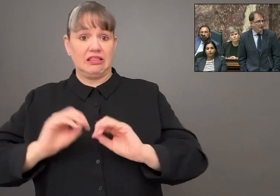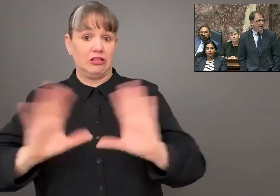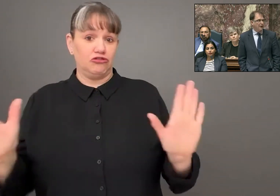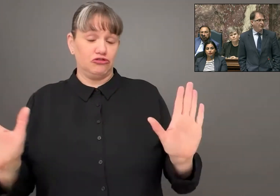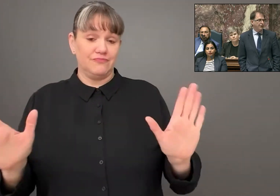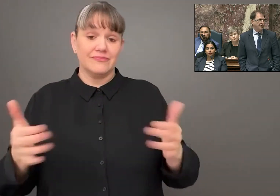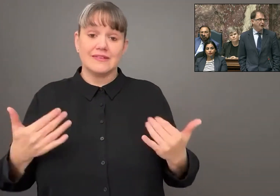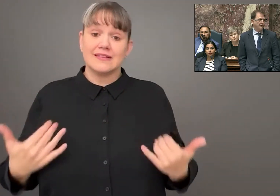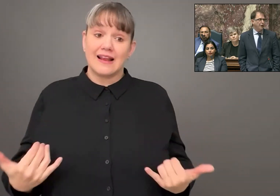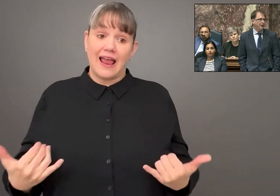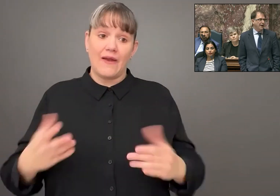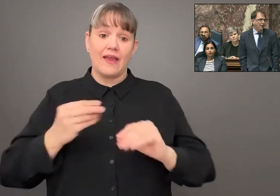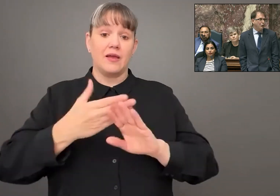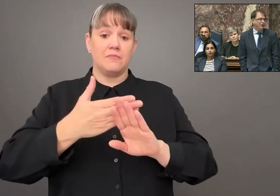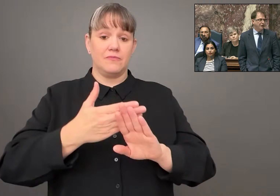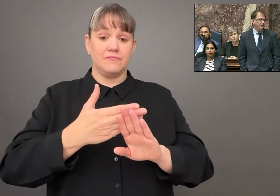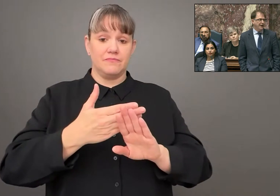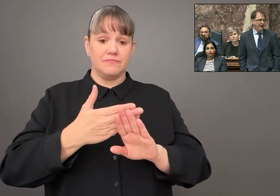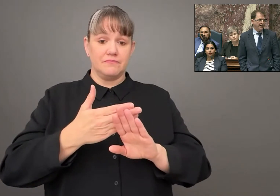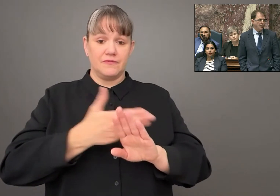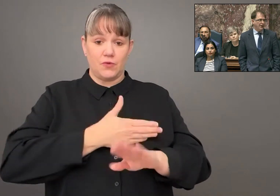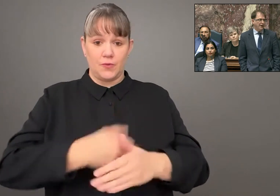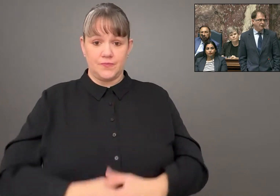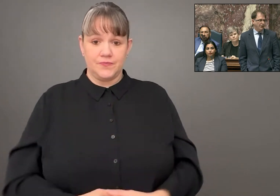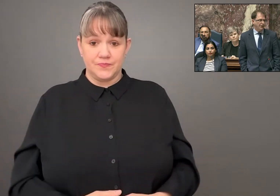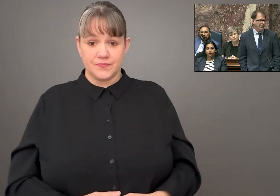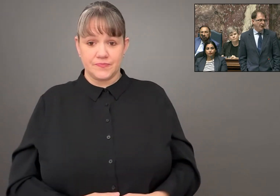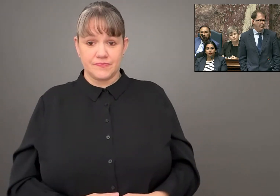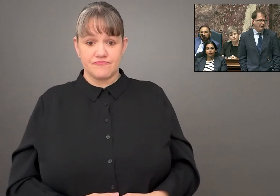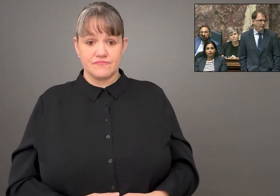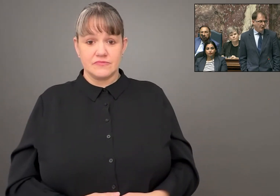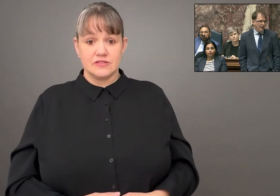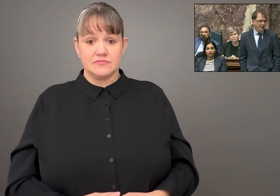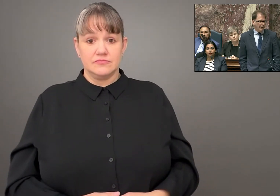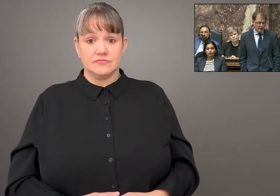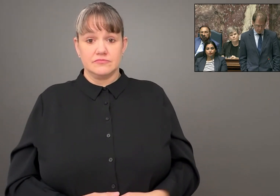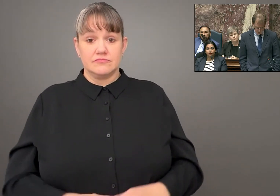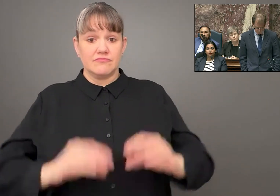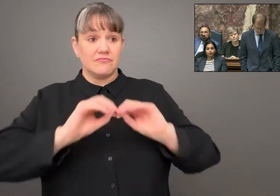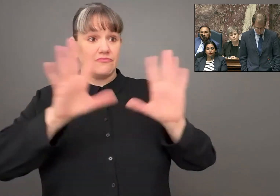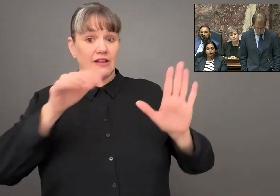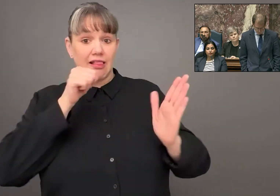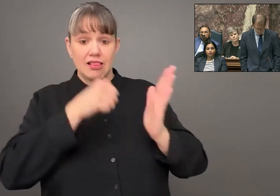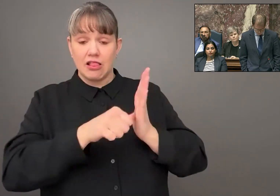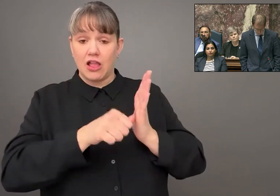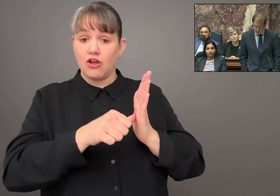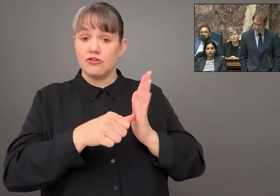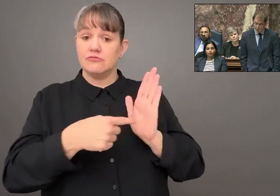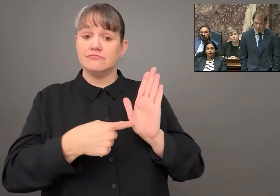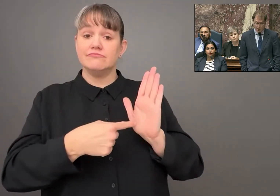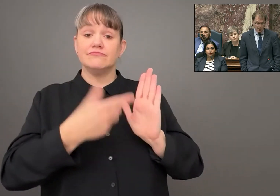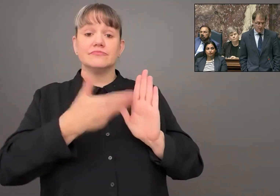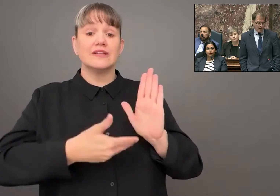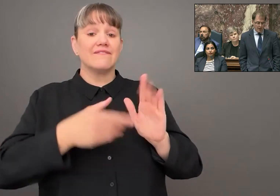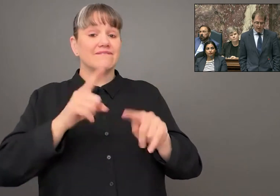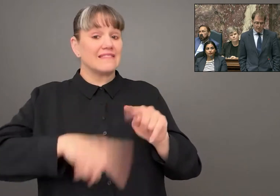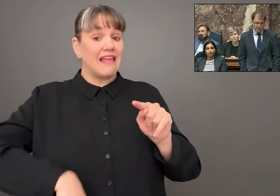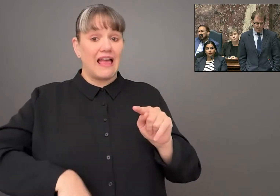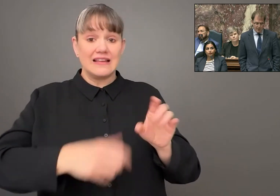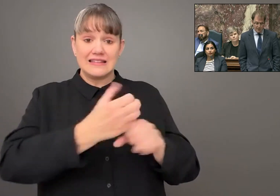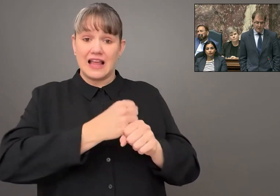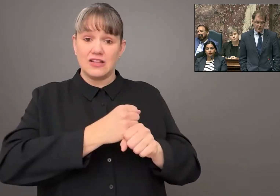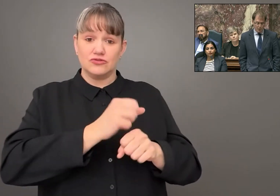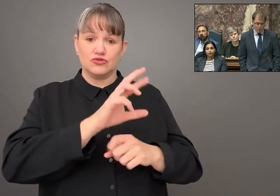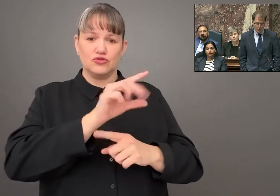applies if a facility cannot reasonably get grid electricity by 2030, and then the policy does apply. But we are,